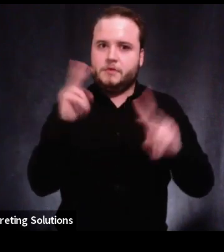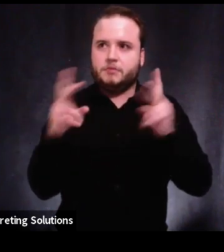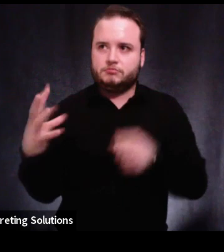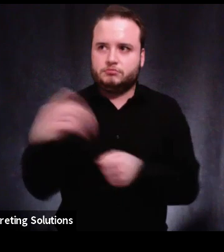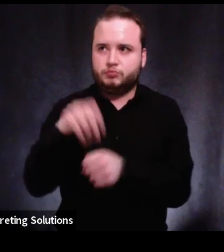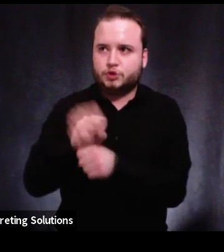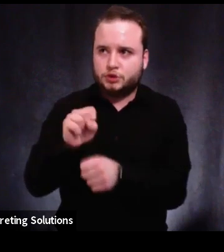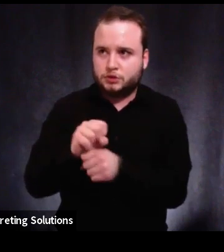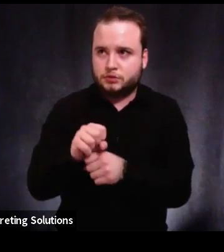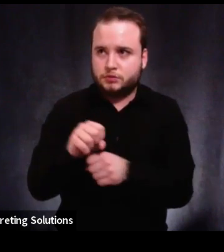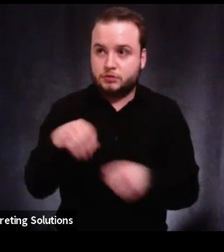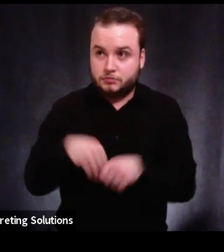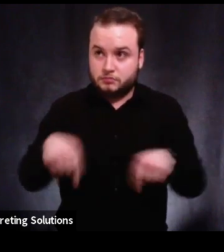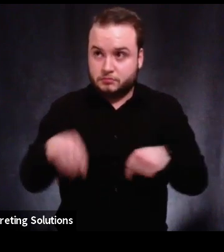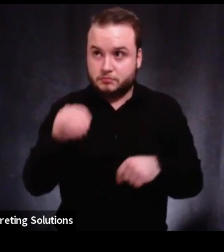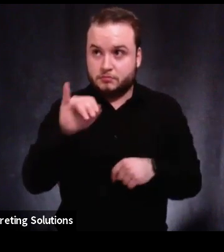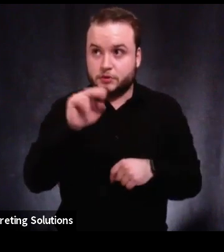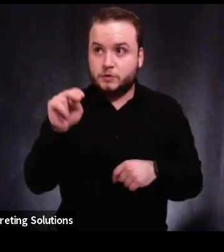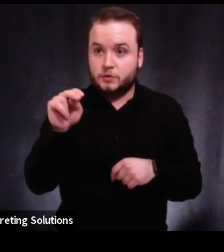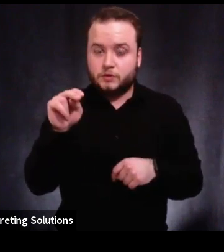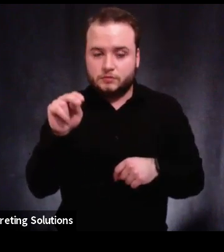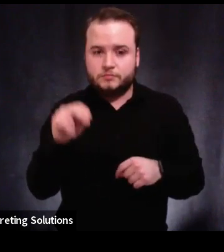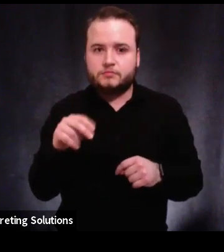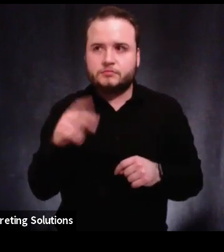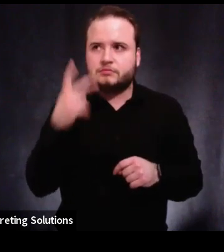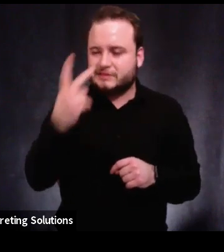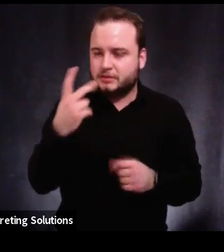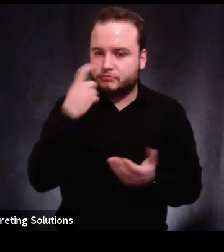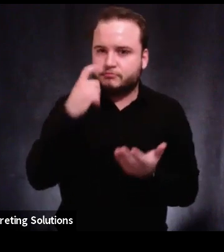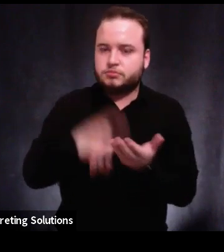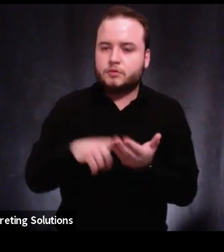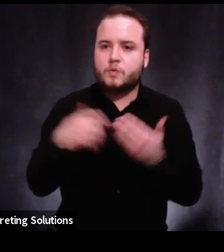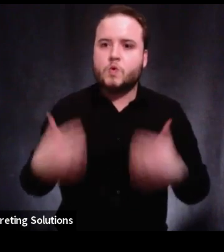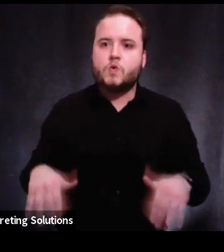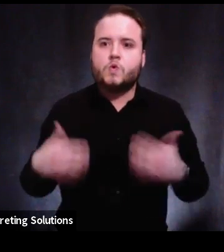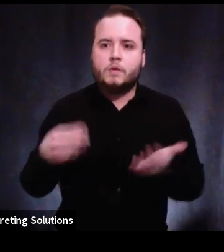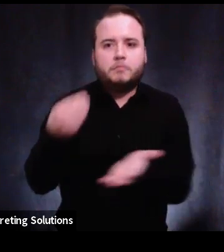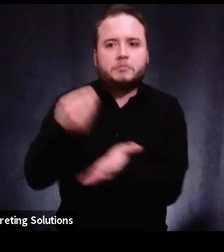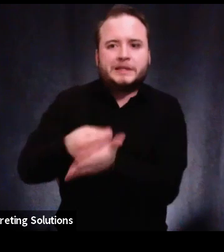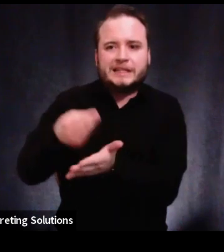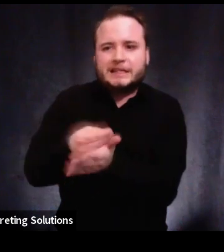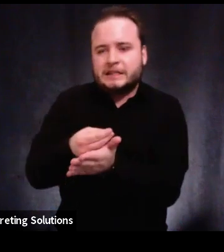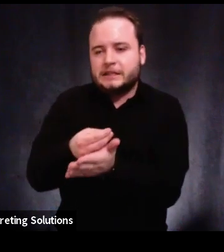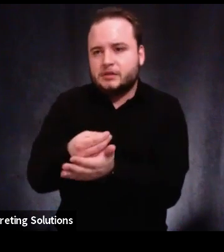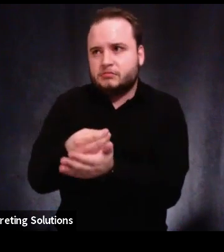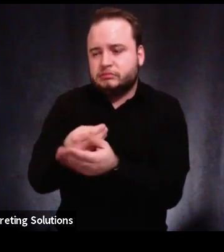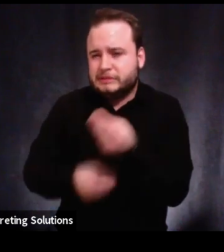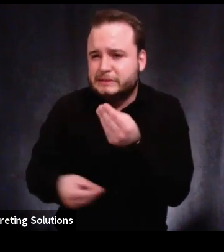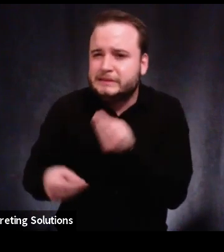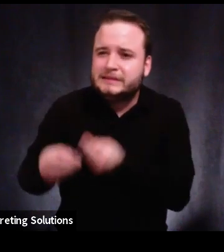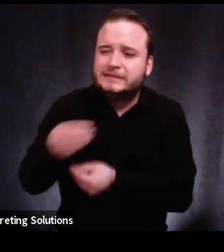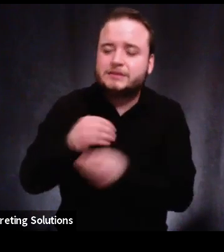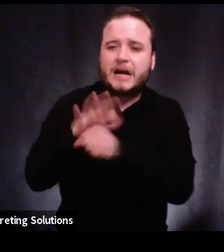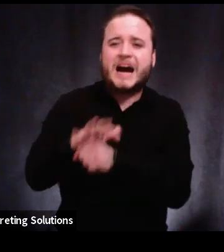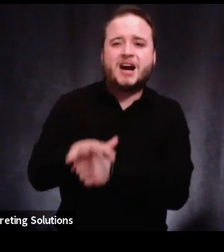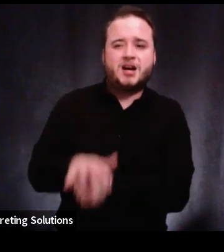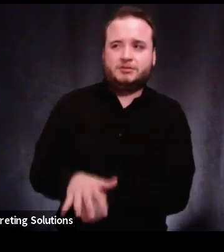strain? And frankly, they are. Many would agree, even before this, there's going to be such financial strain put